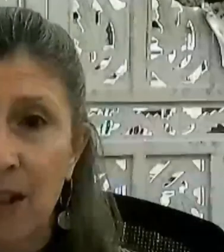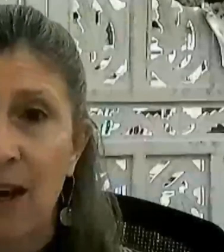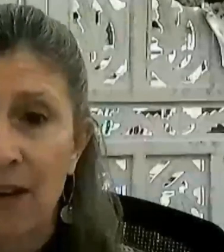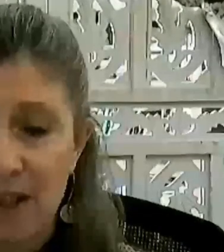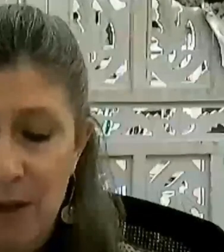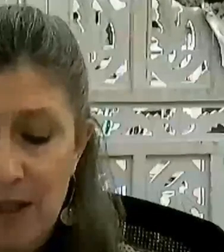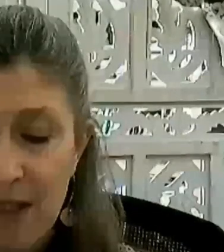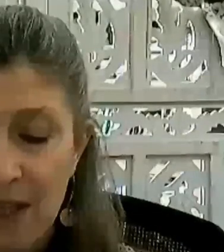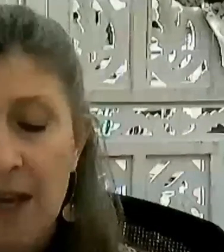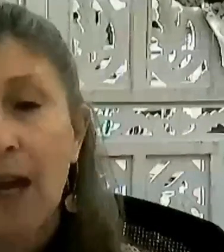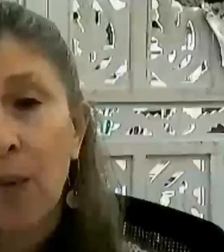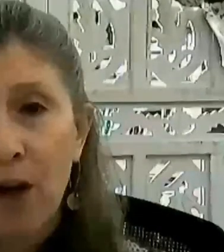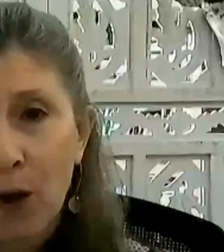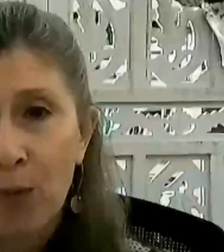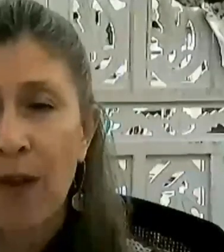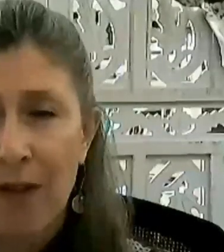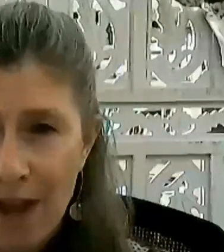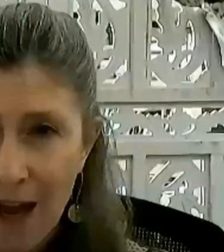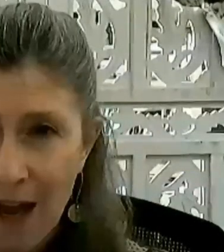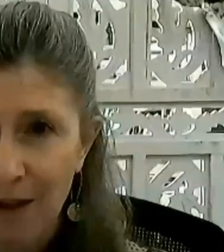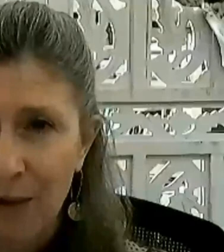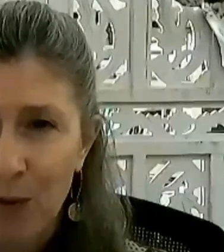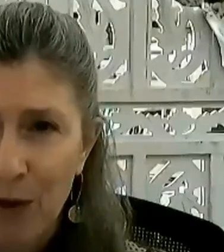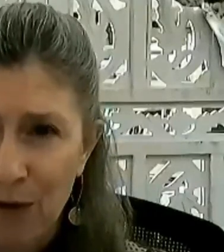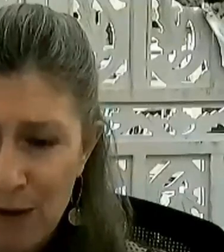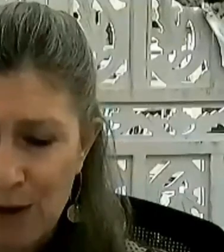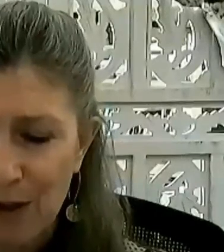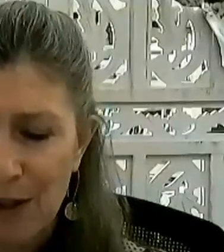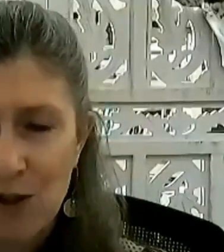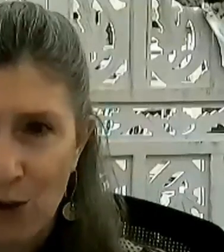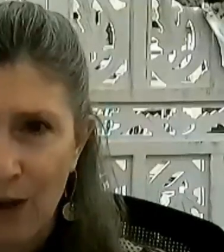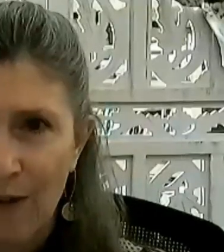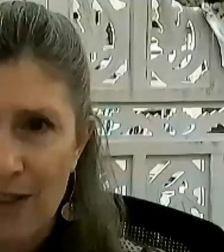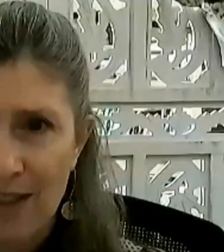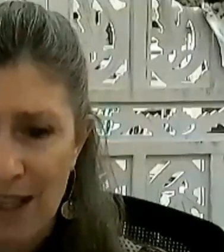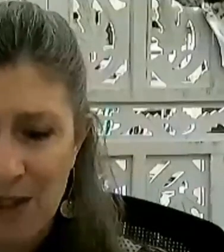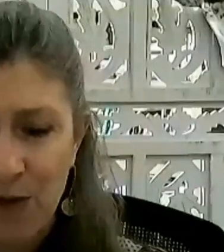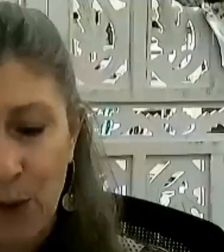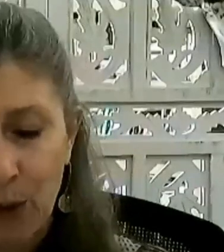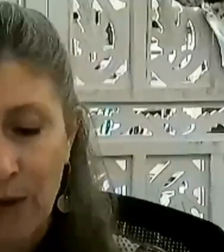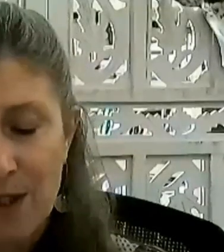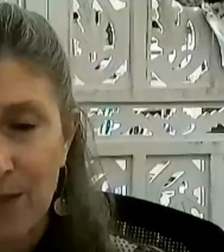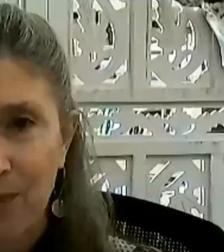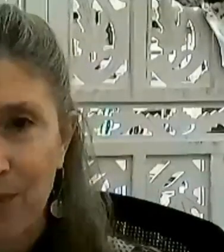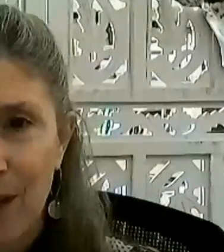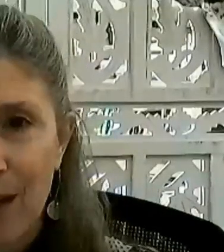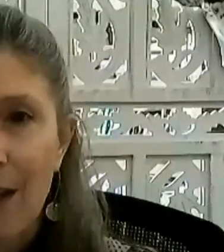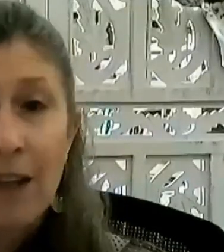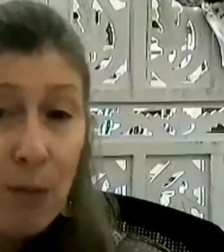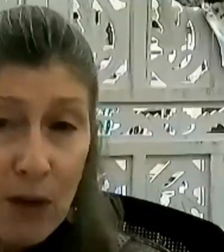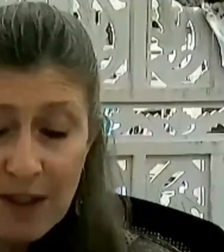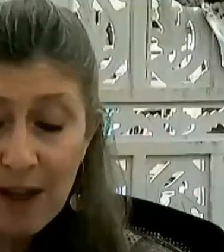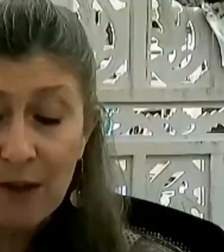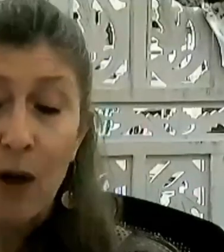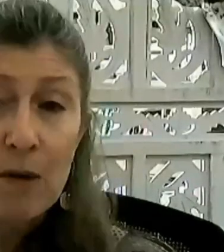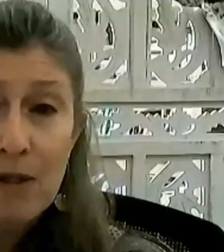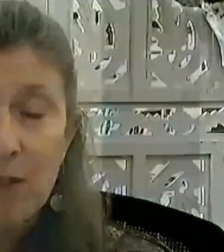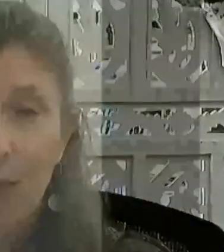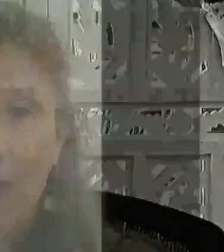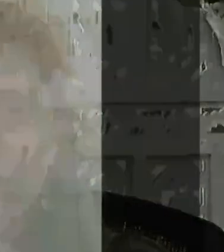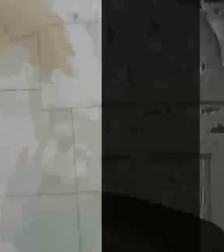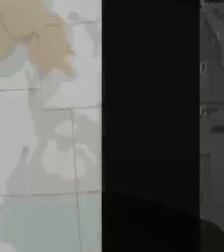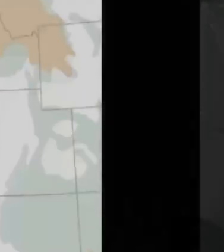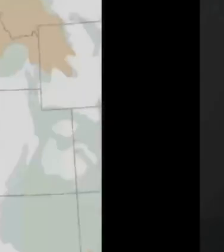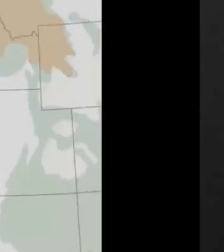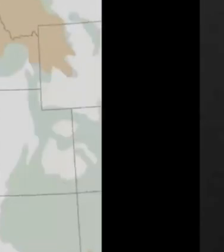population segment of the species, and we hope that that will be a future story of success for wolves. Now, moving down the